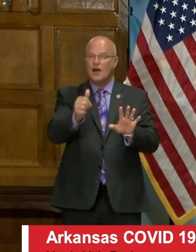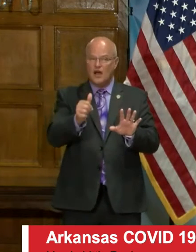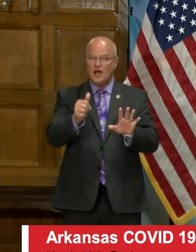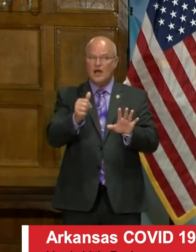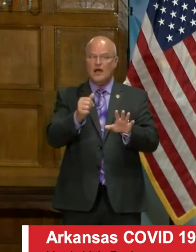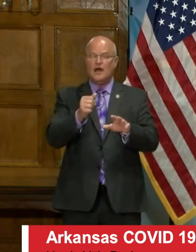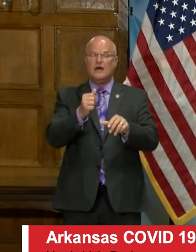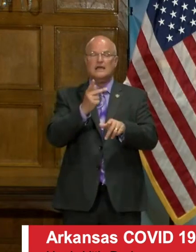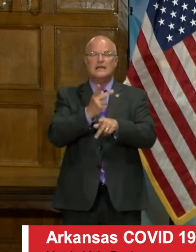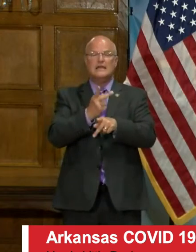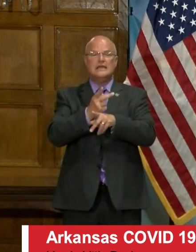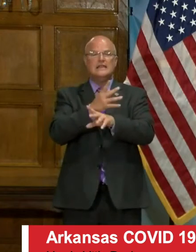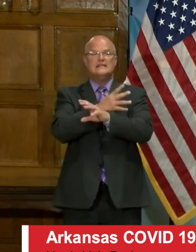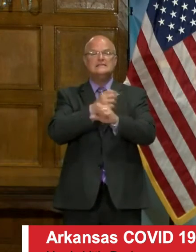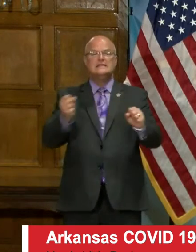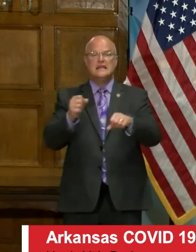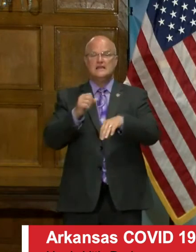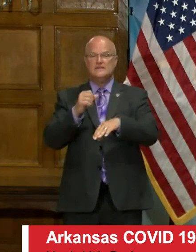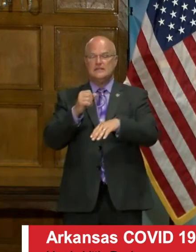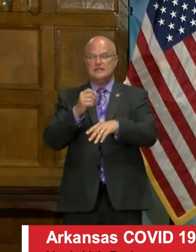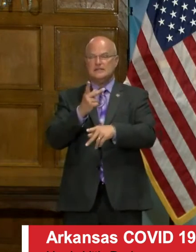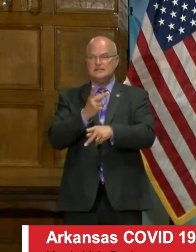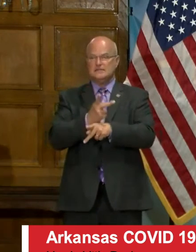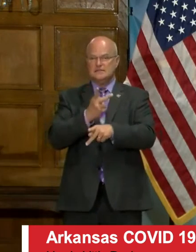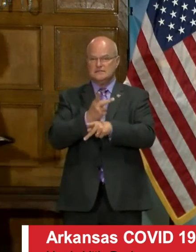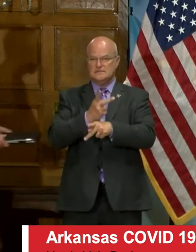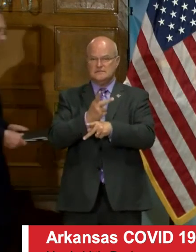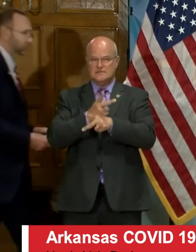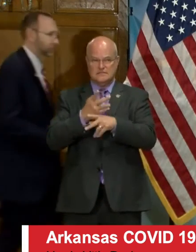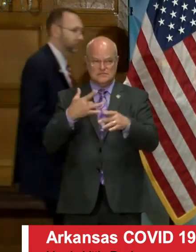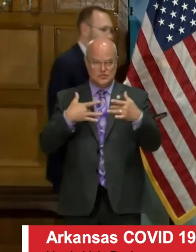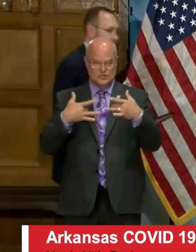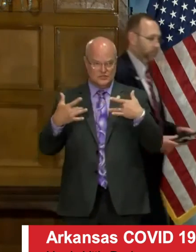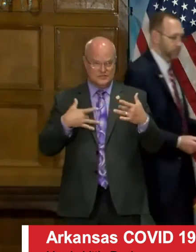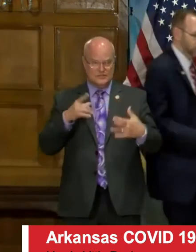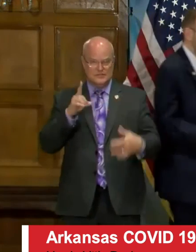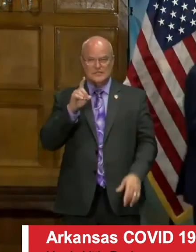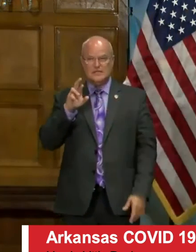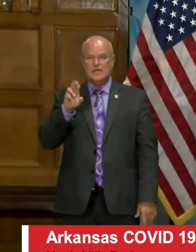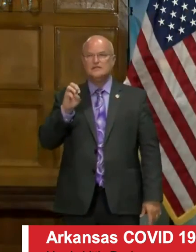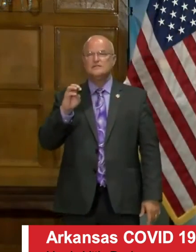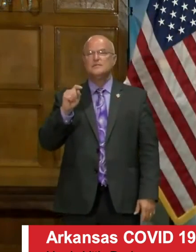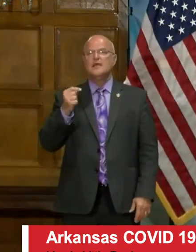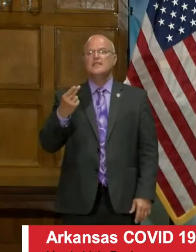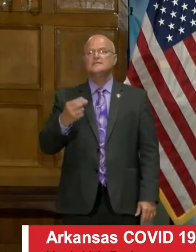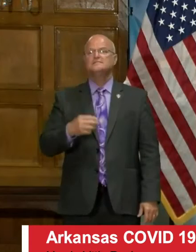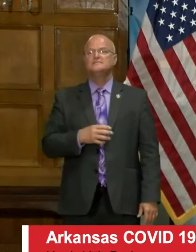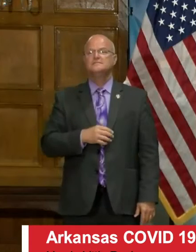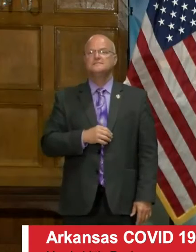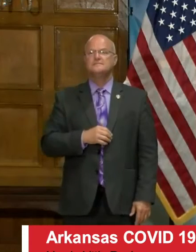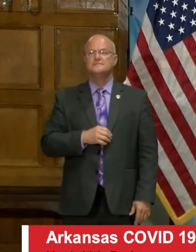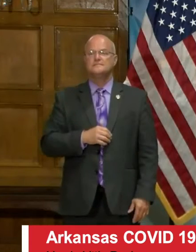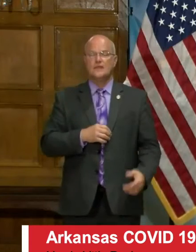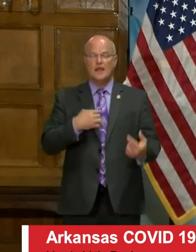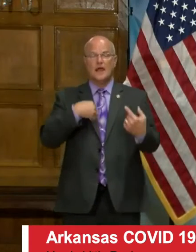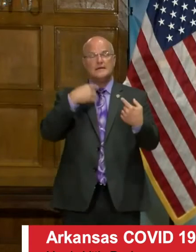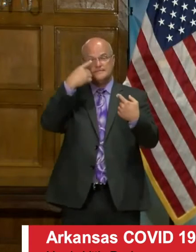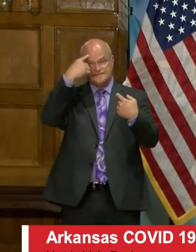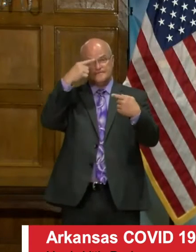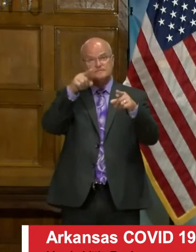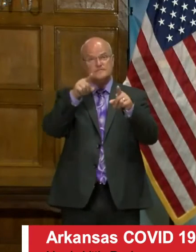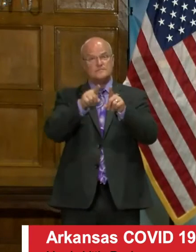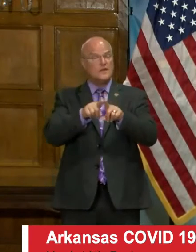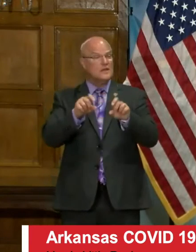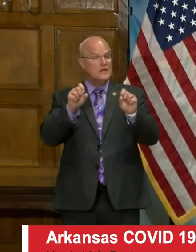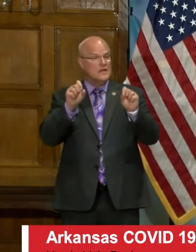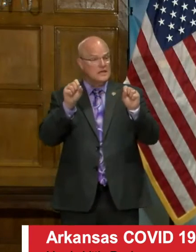maintain those safety precautions. Dr. Smith? I'd agree with that. I think that it